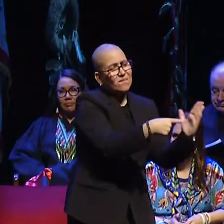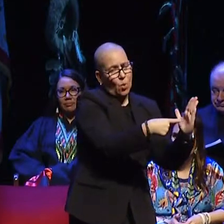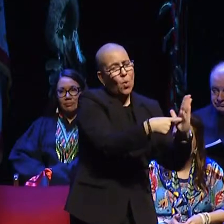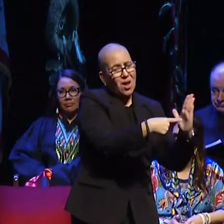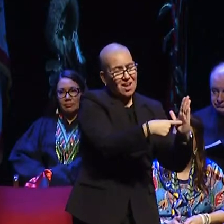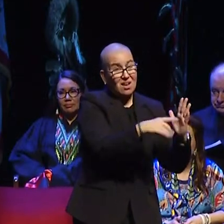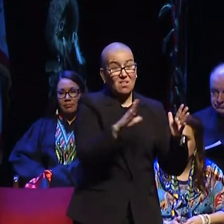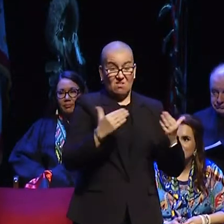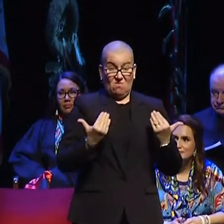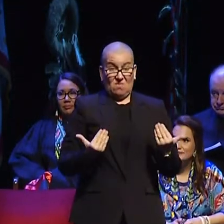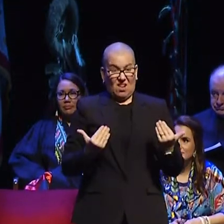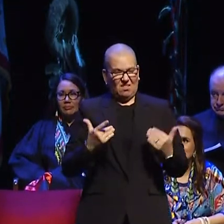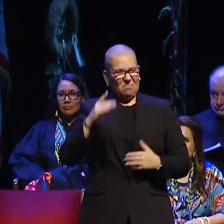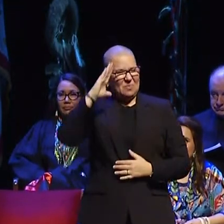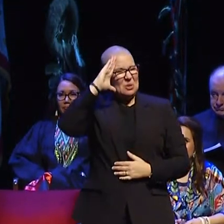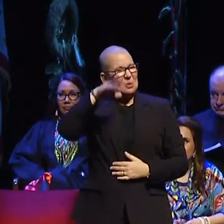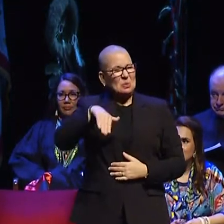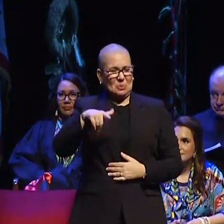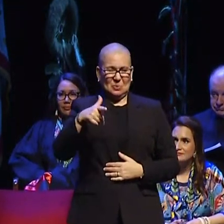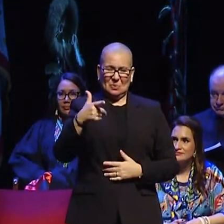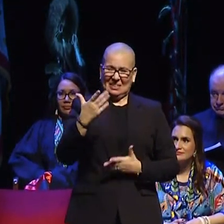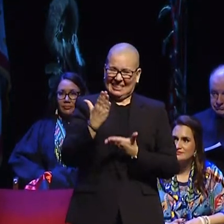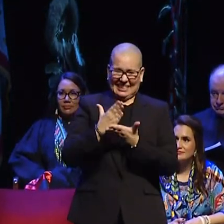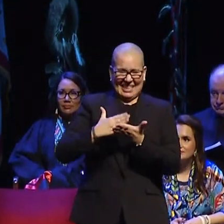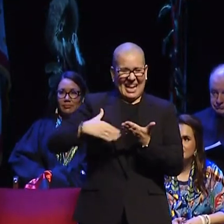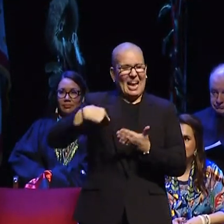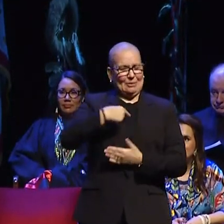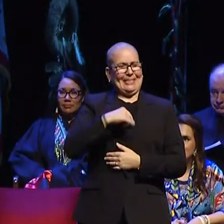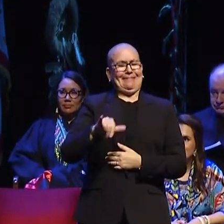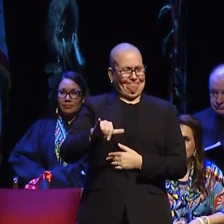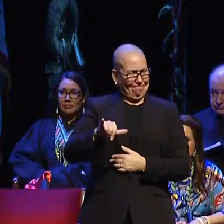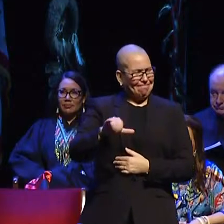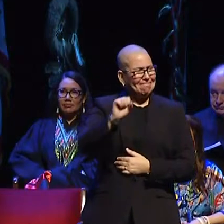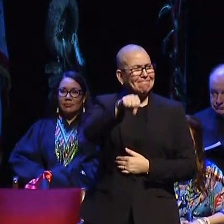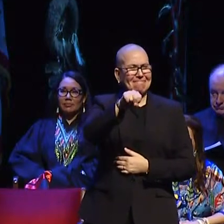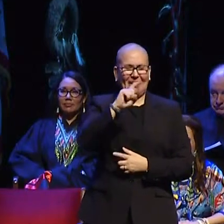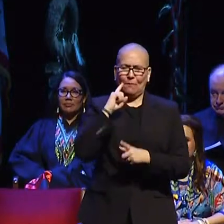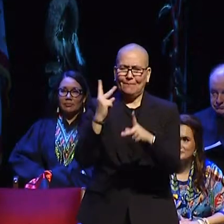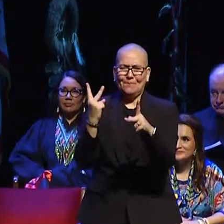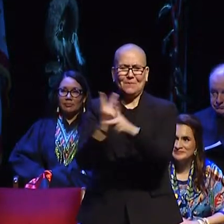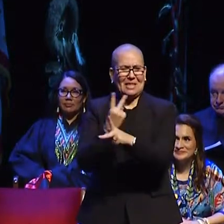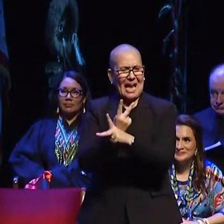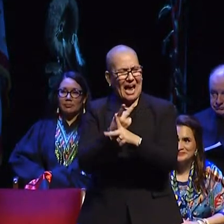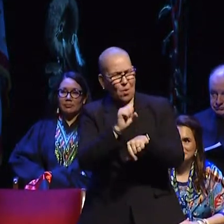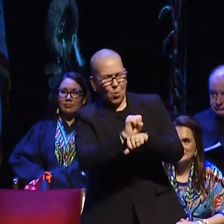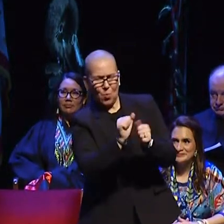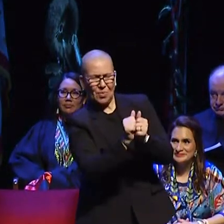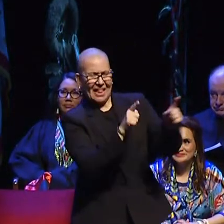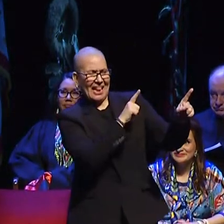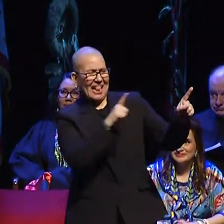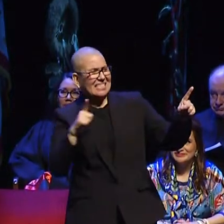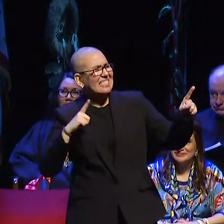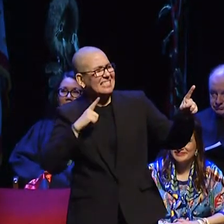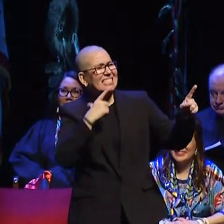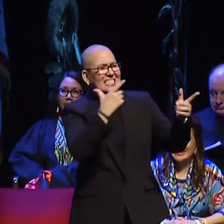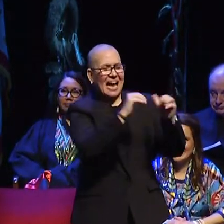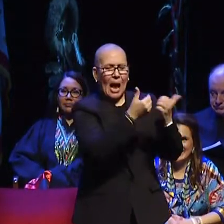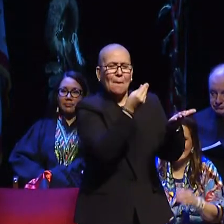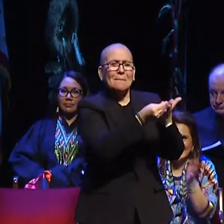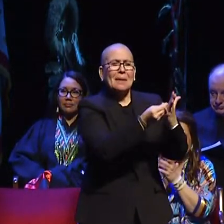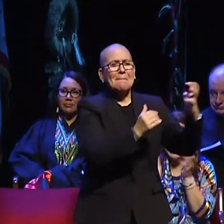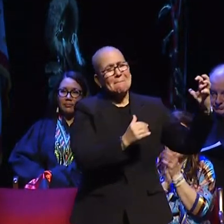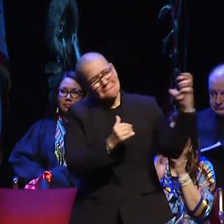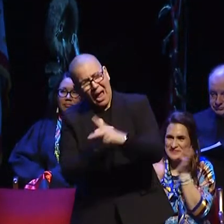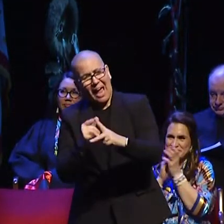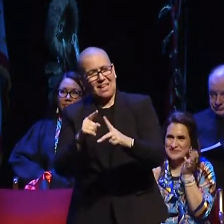I know that there's going to be some things we're going to have to work out at the legislature, but let's send a little money back in the form of a check to families so they can have a little spending money if